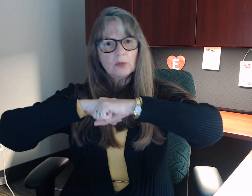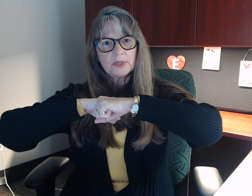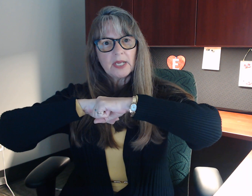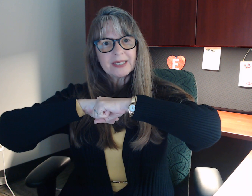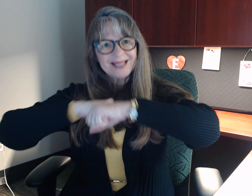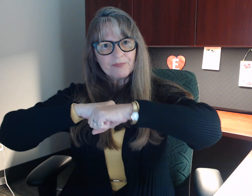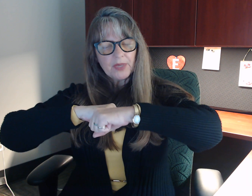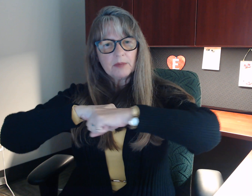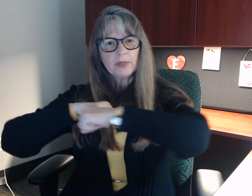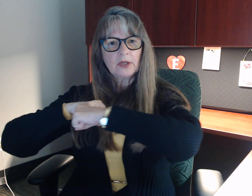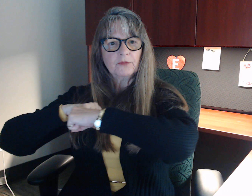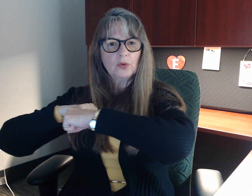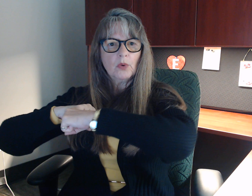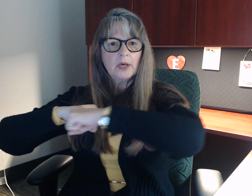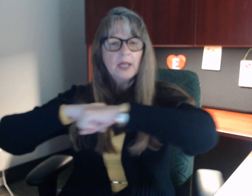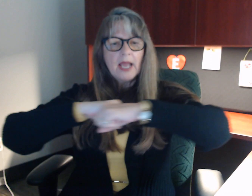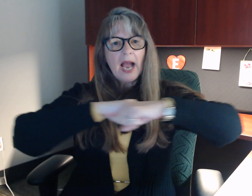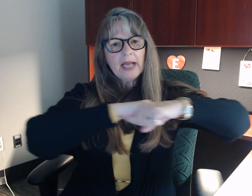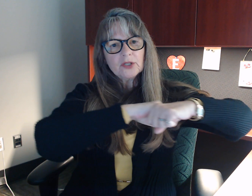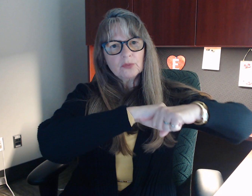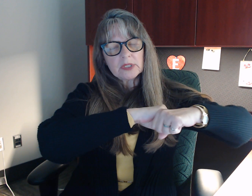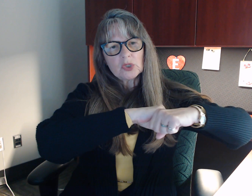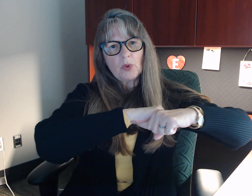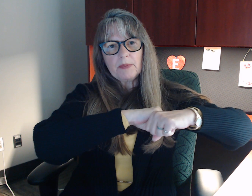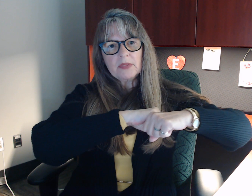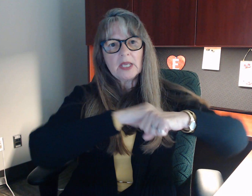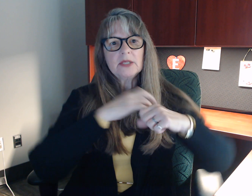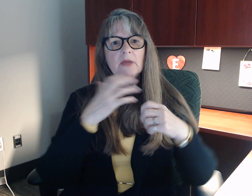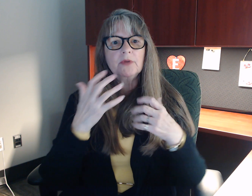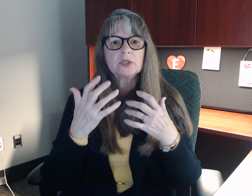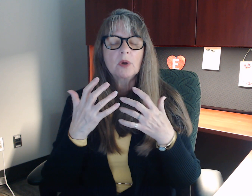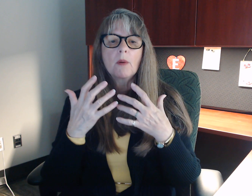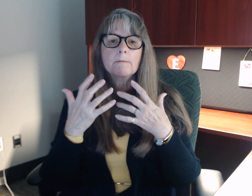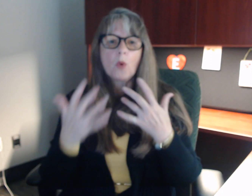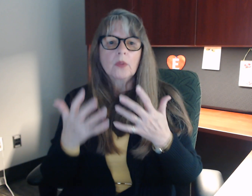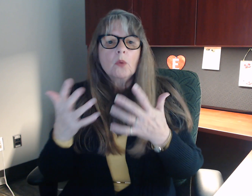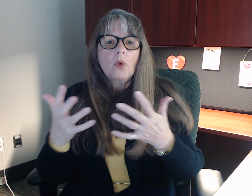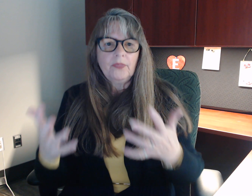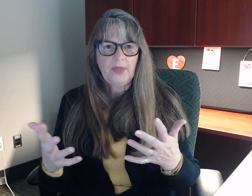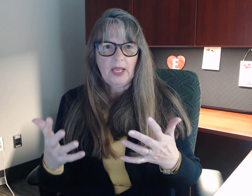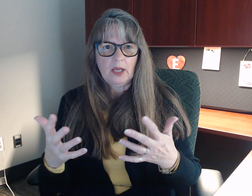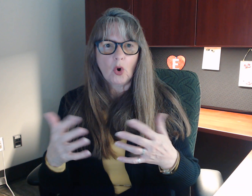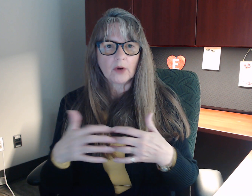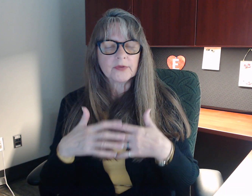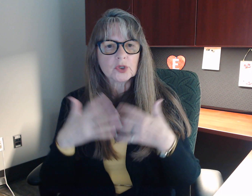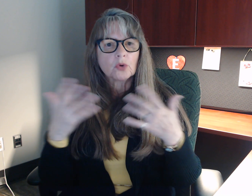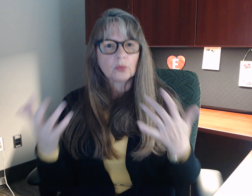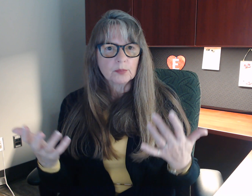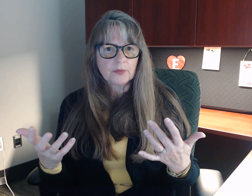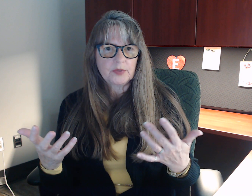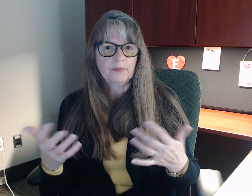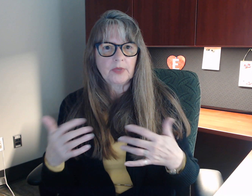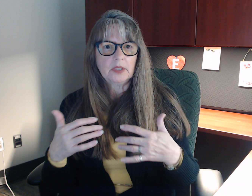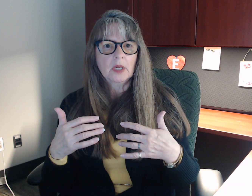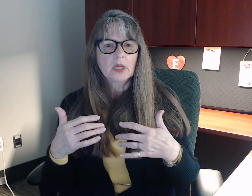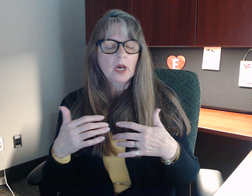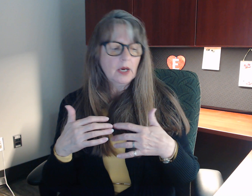protect something, but if you want, I do a sweeping things if it's more than one thing, or if it's a group of something.